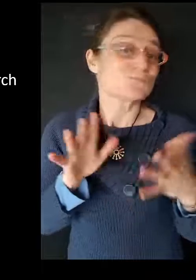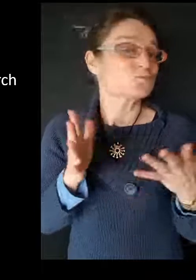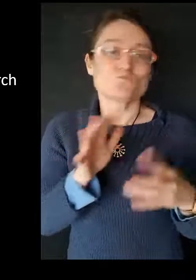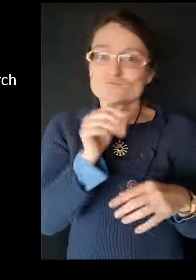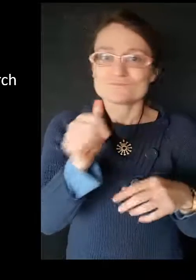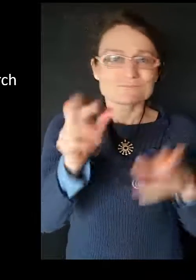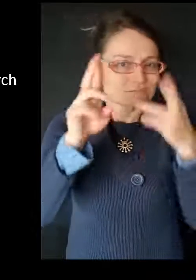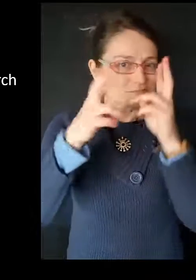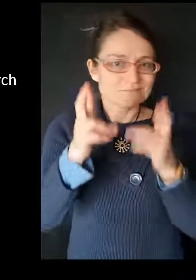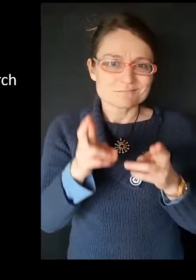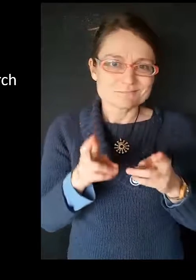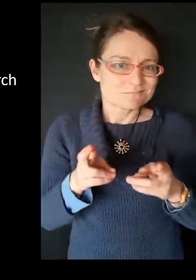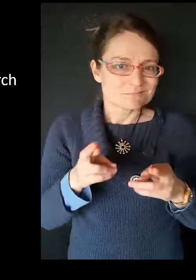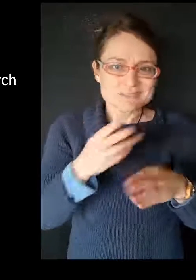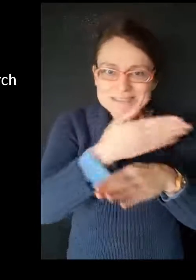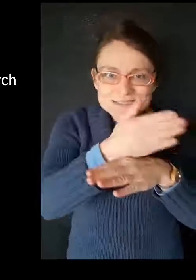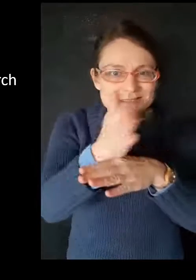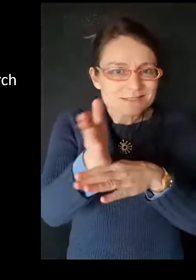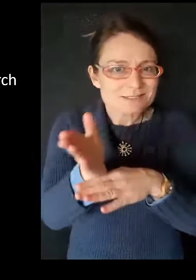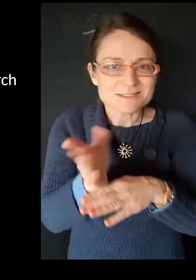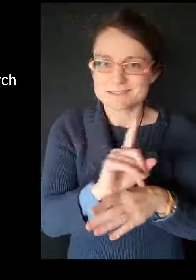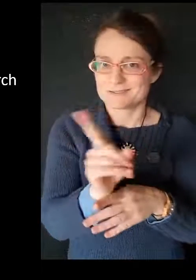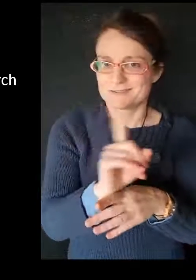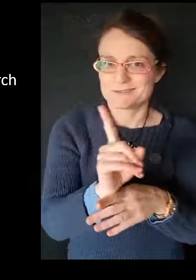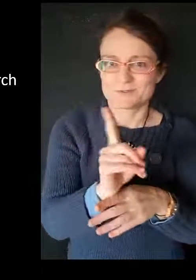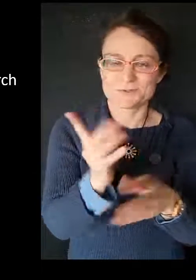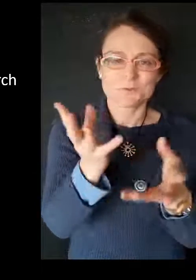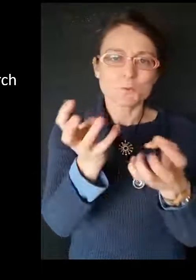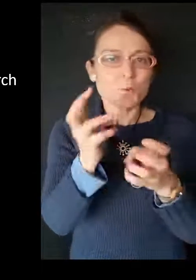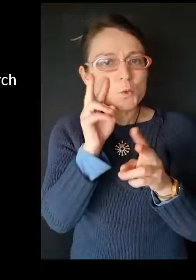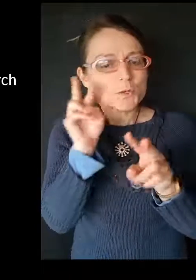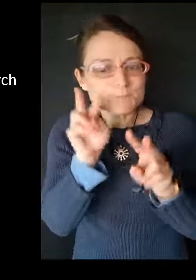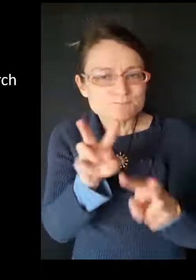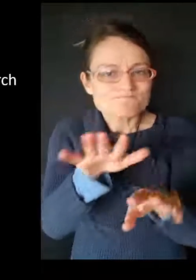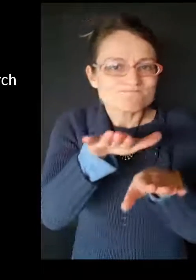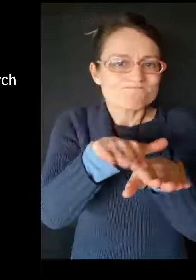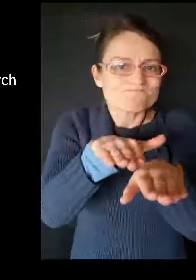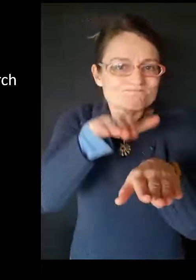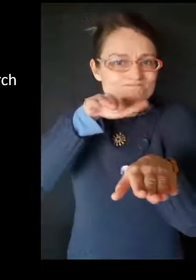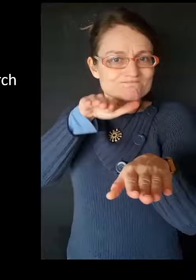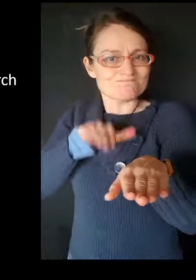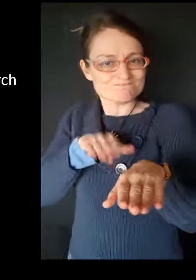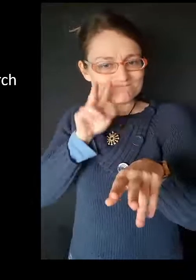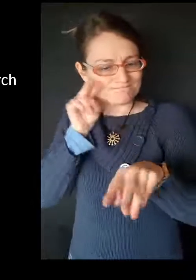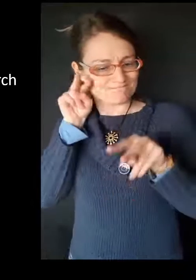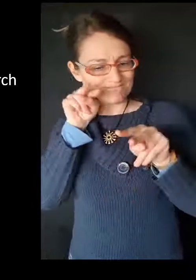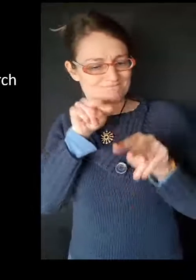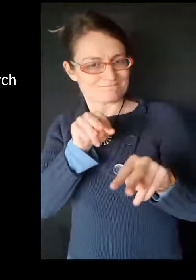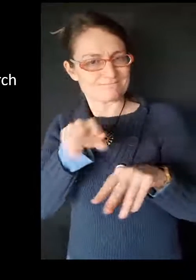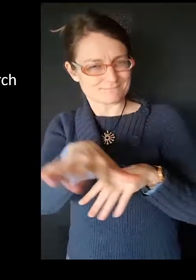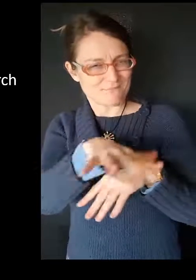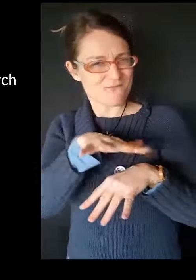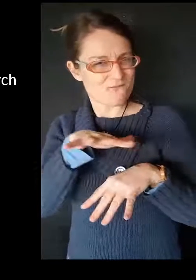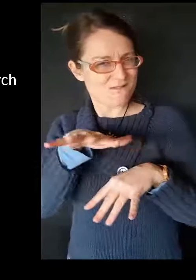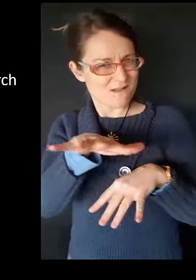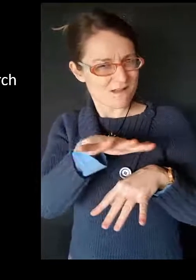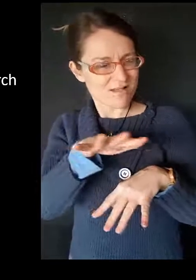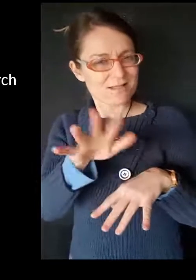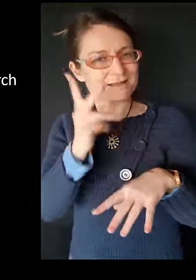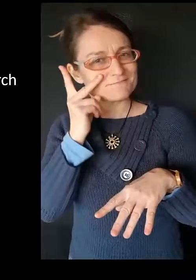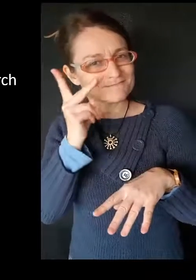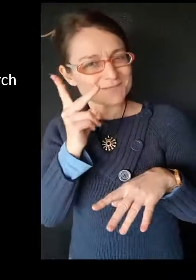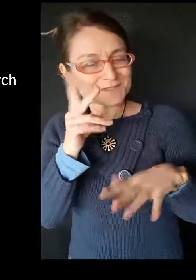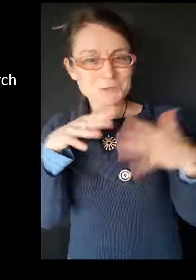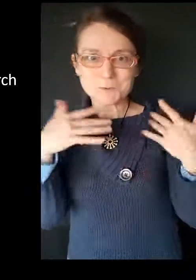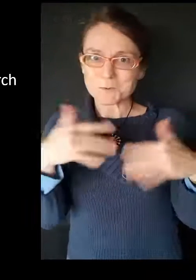Languages. So we do not plan to share any results, but we merely want to take a step back and look at